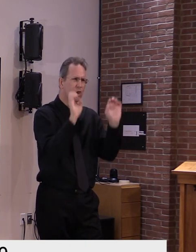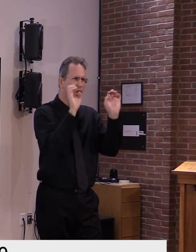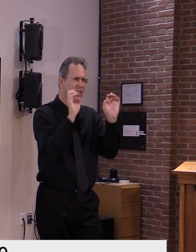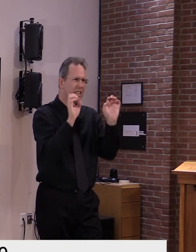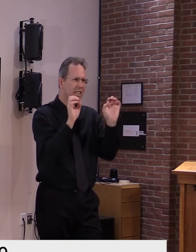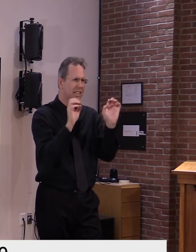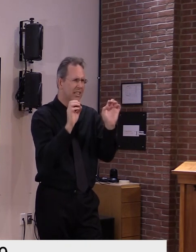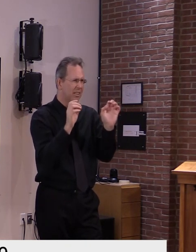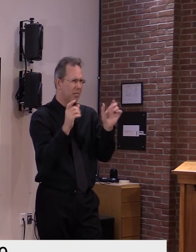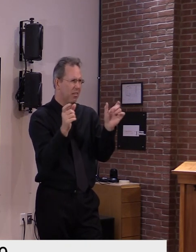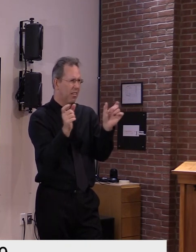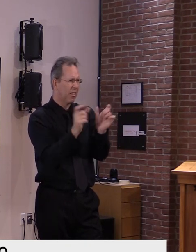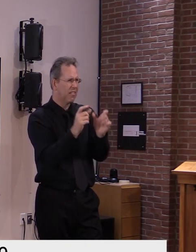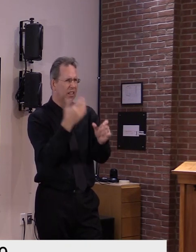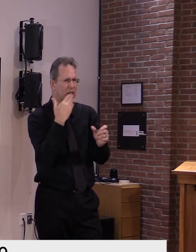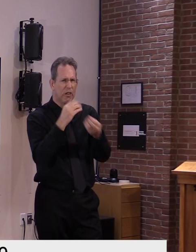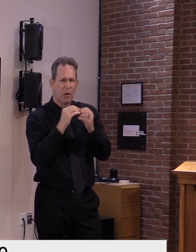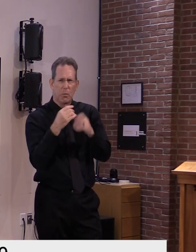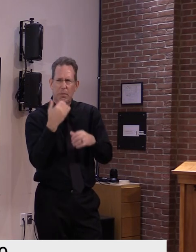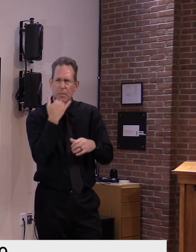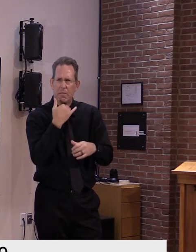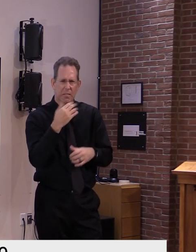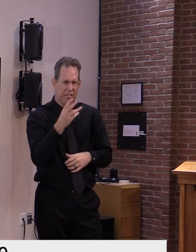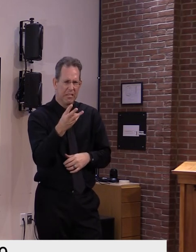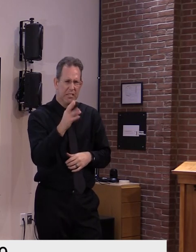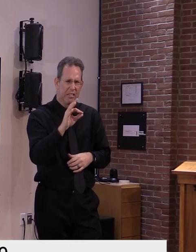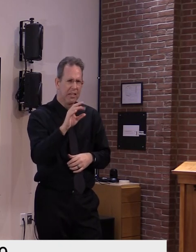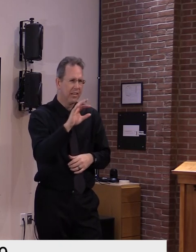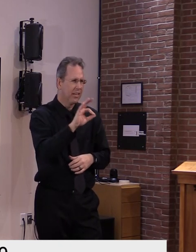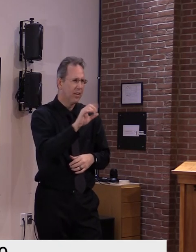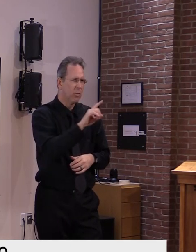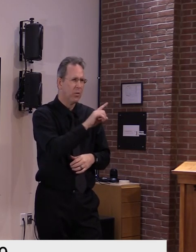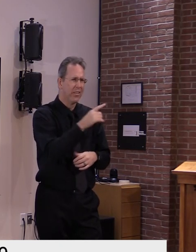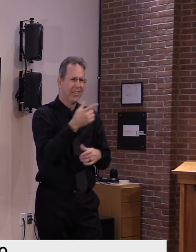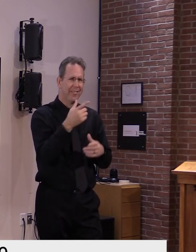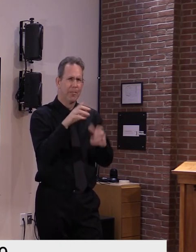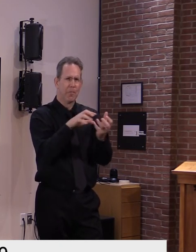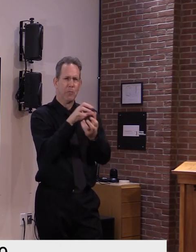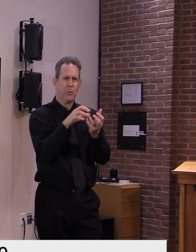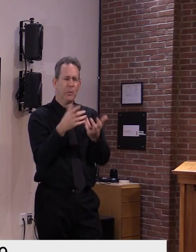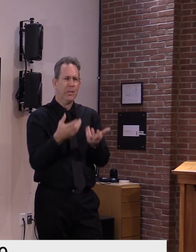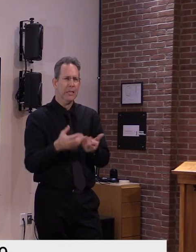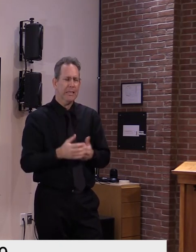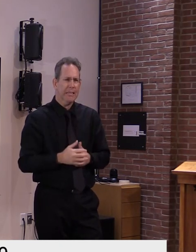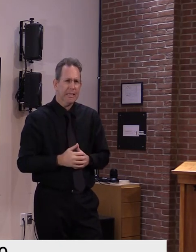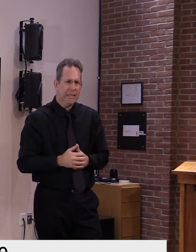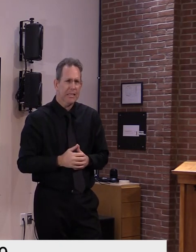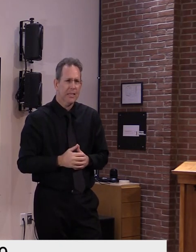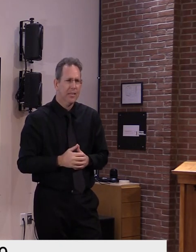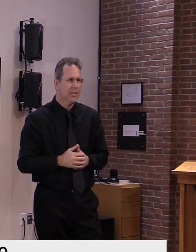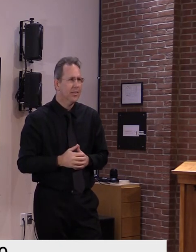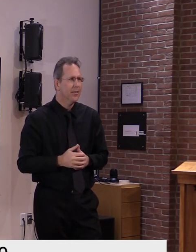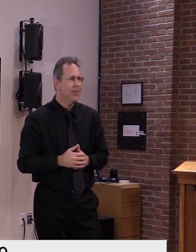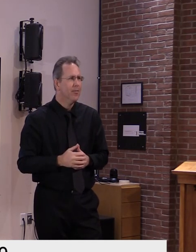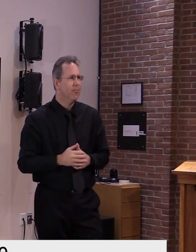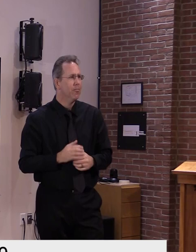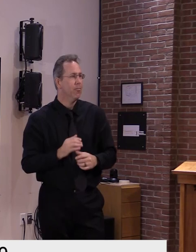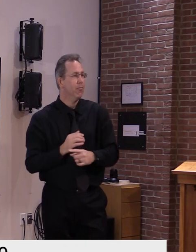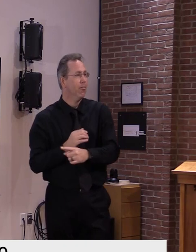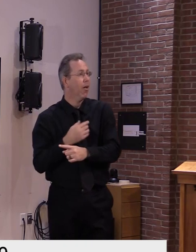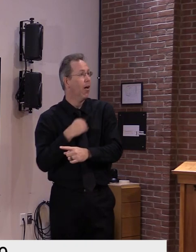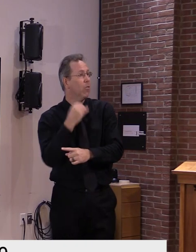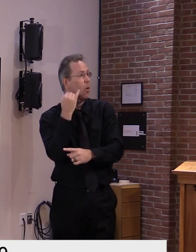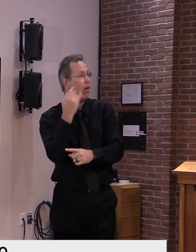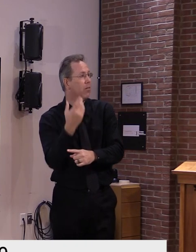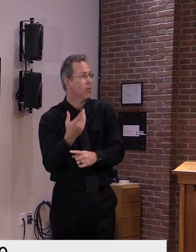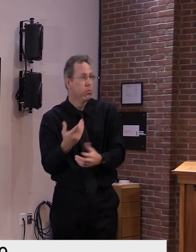numbers for the text? I have no idea. Yeah. Well, someone has to come up with